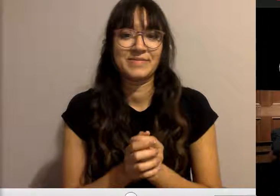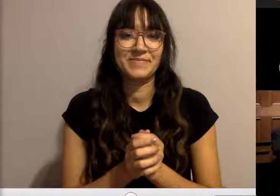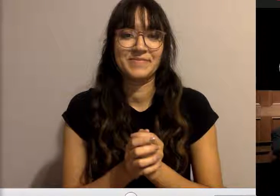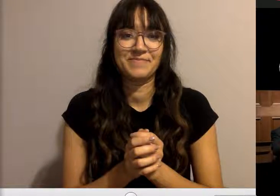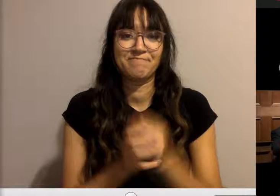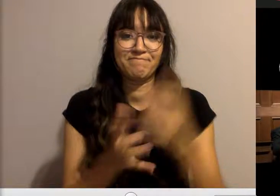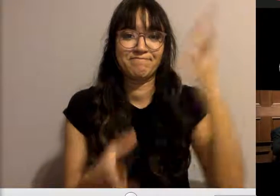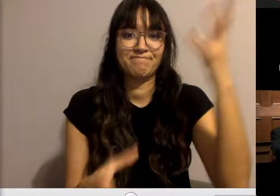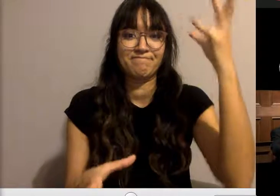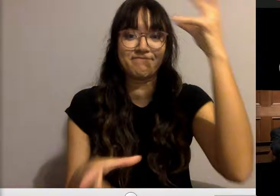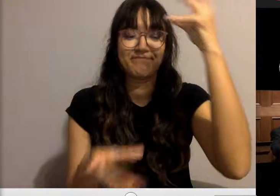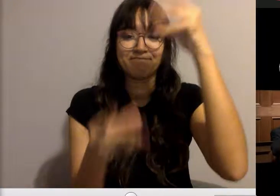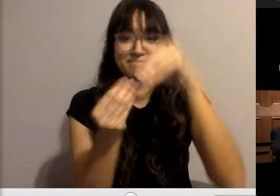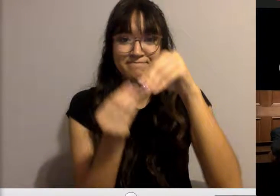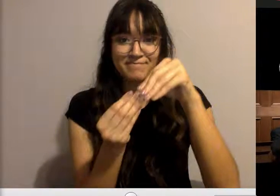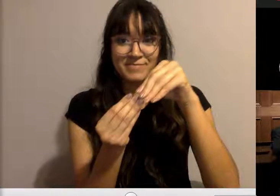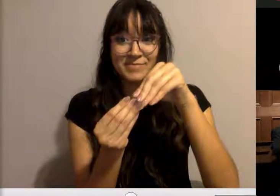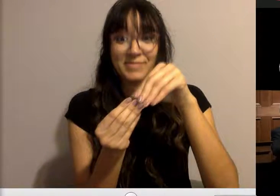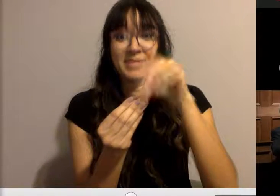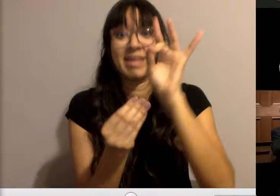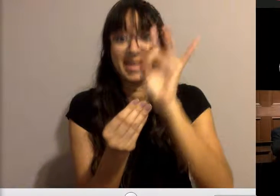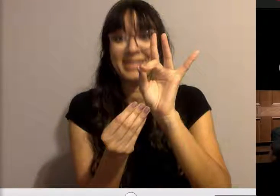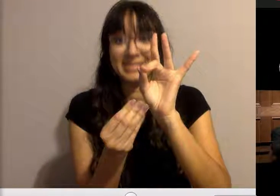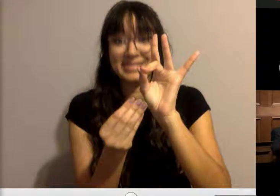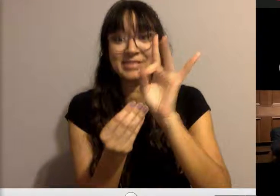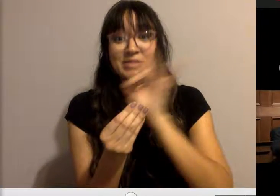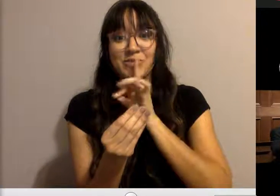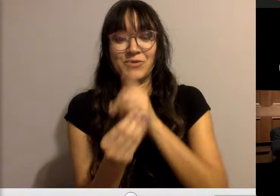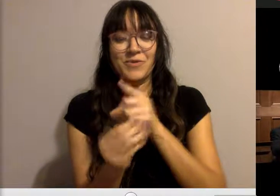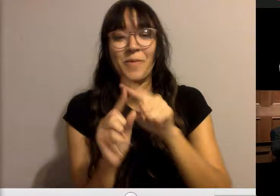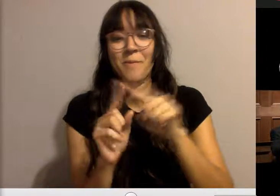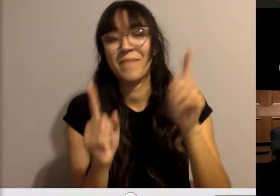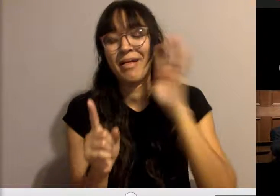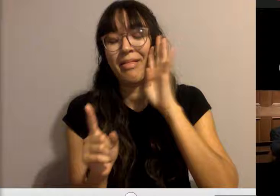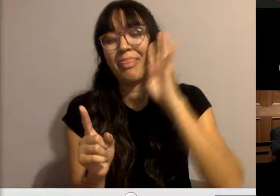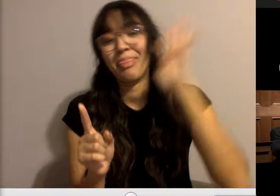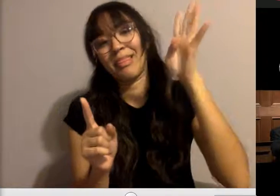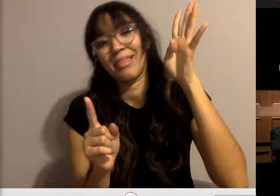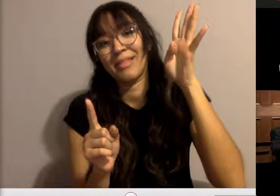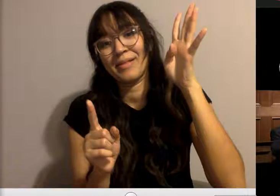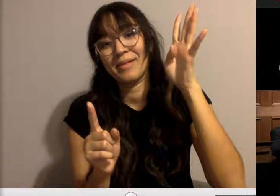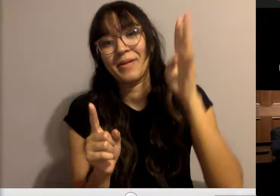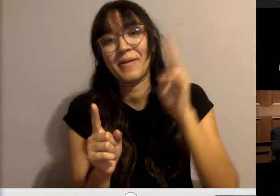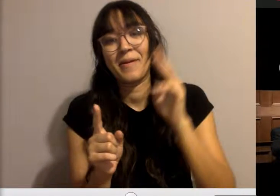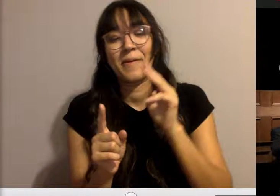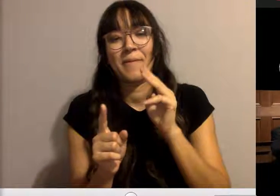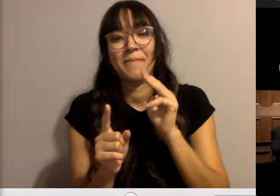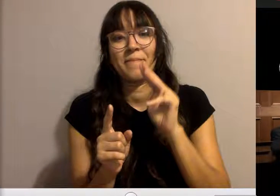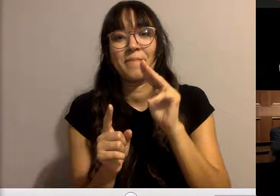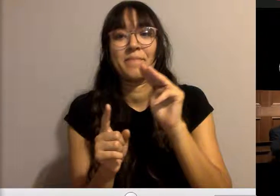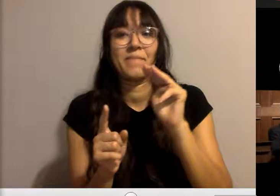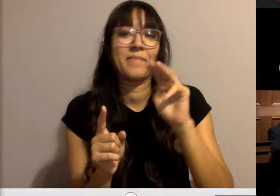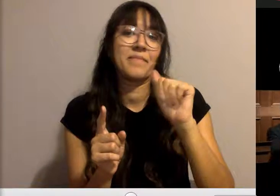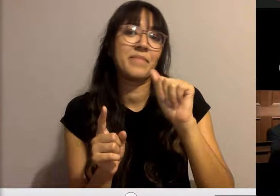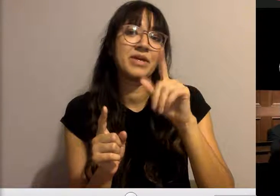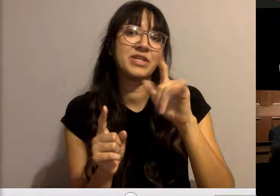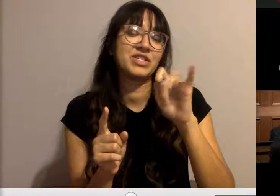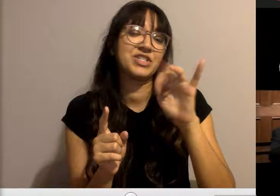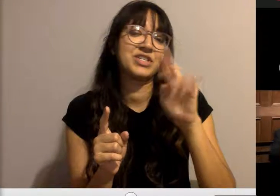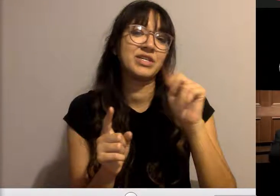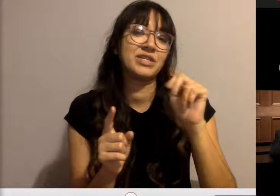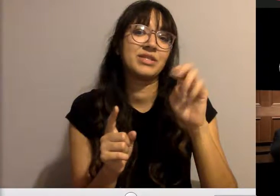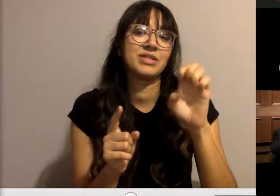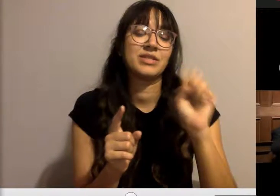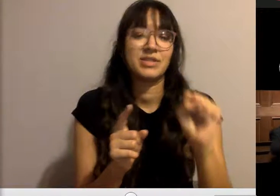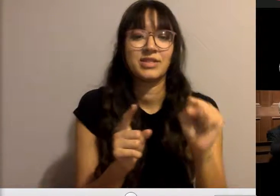Assyrians, Babylonians. There are 8 there, but I'm fudging because the Aegeans got both Minoans and Mycenaeans. But G9 just didn't